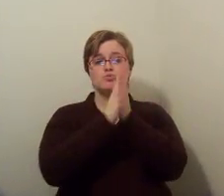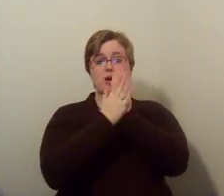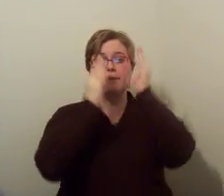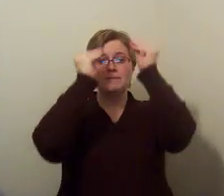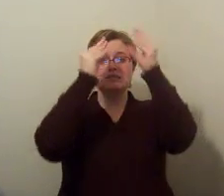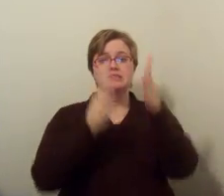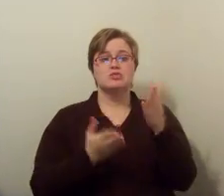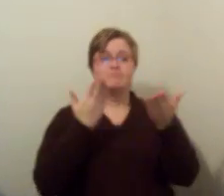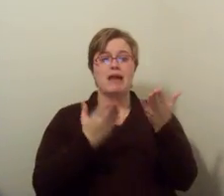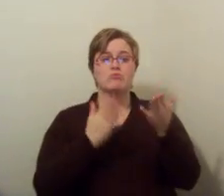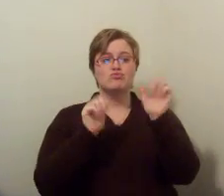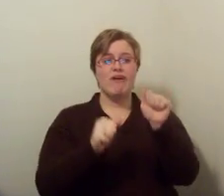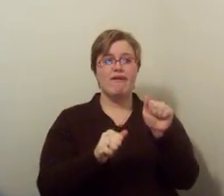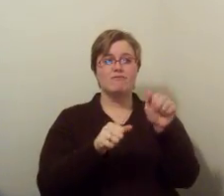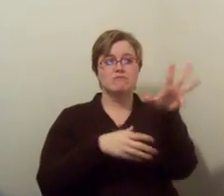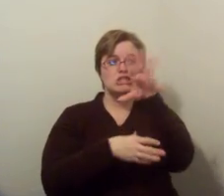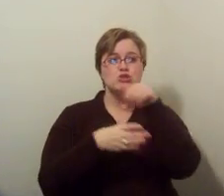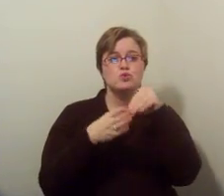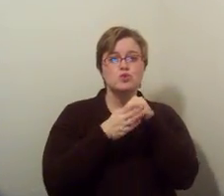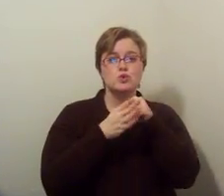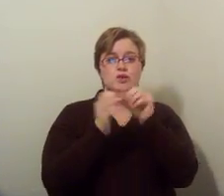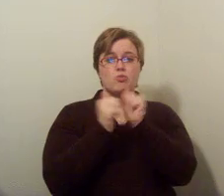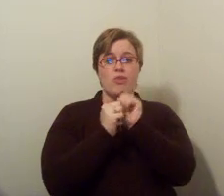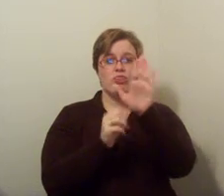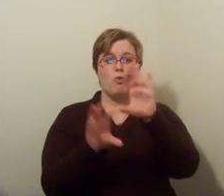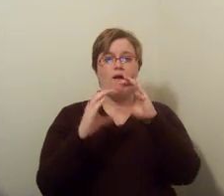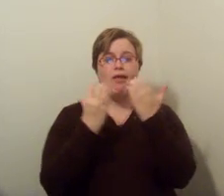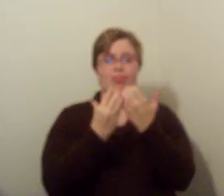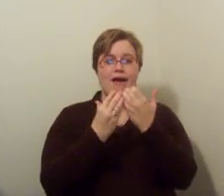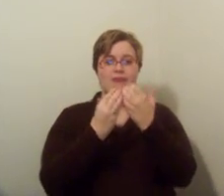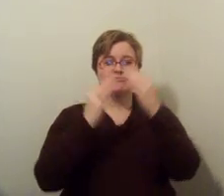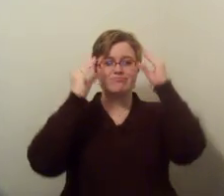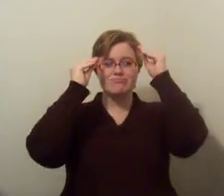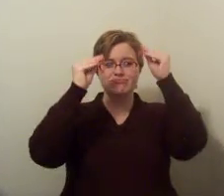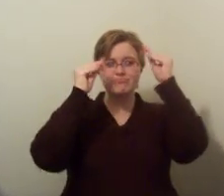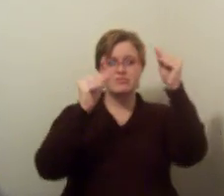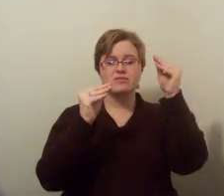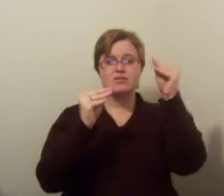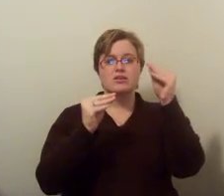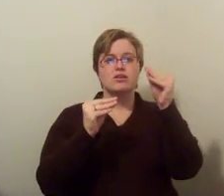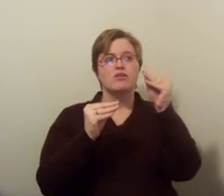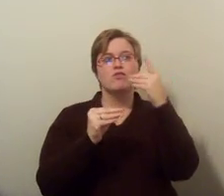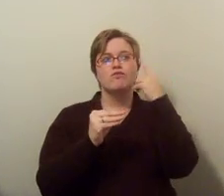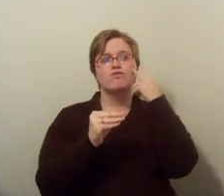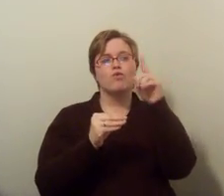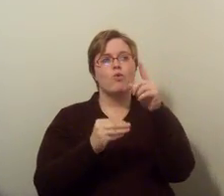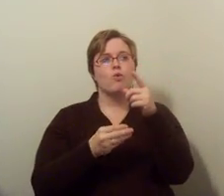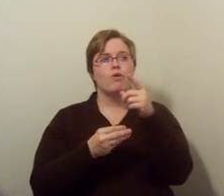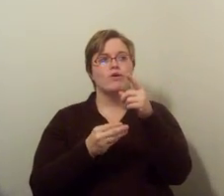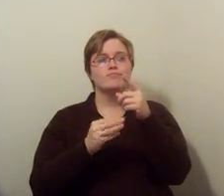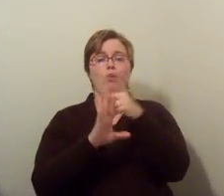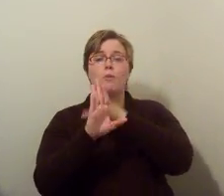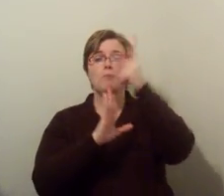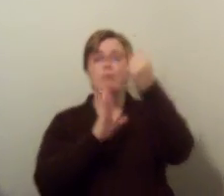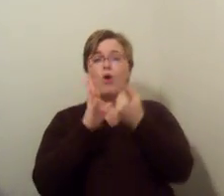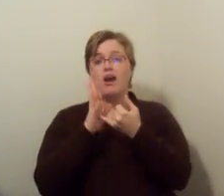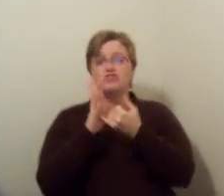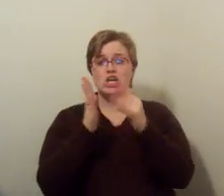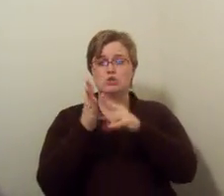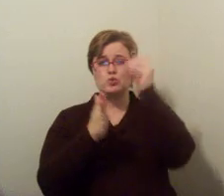your classroom, working with students to do projects, or if you were going into business, you